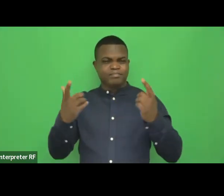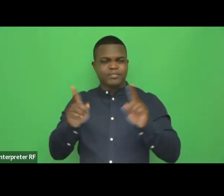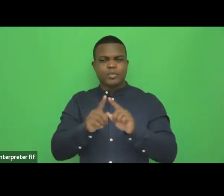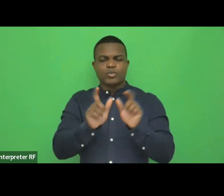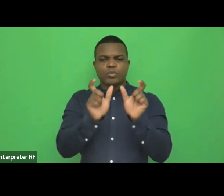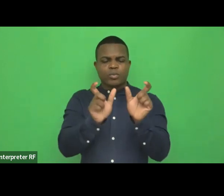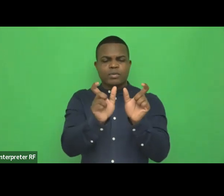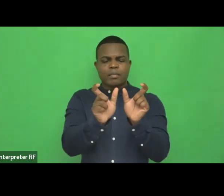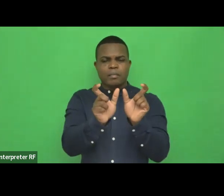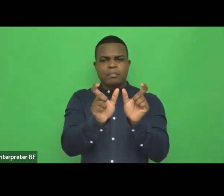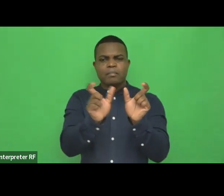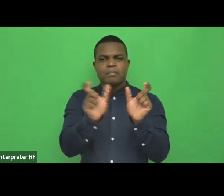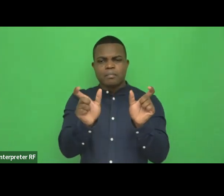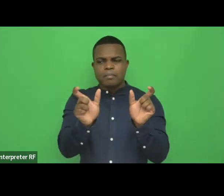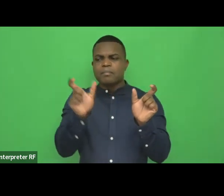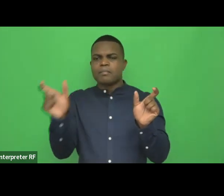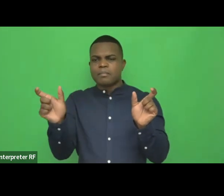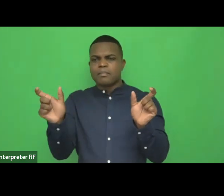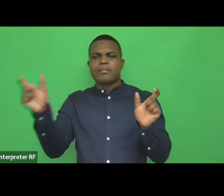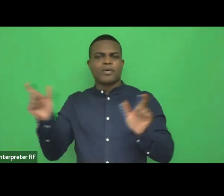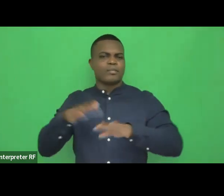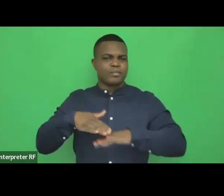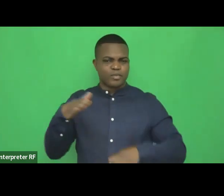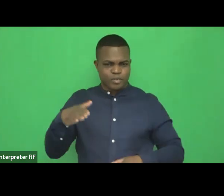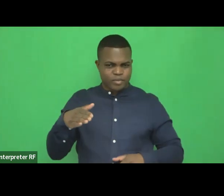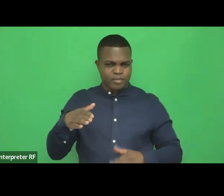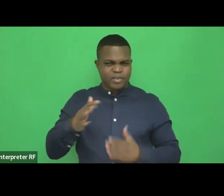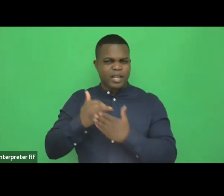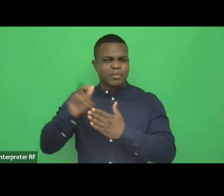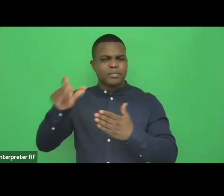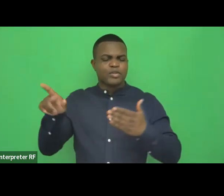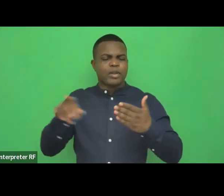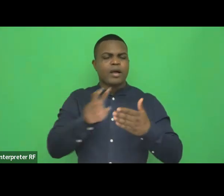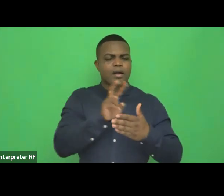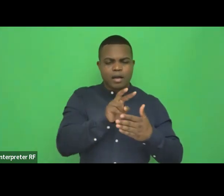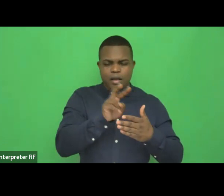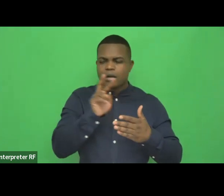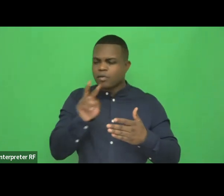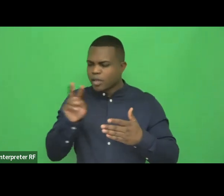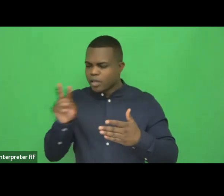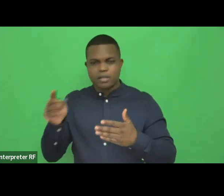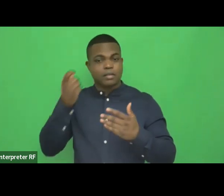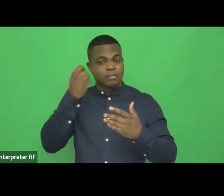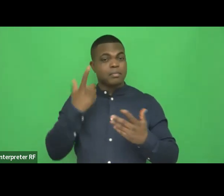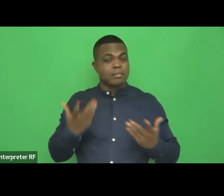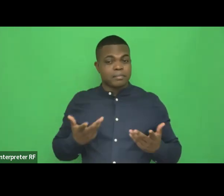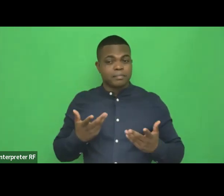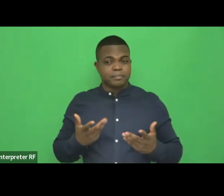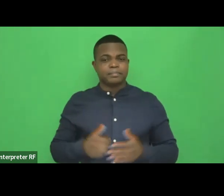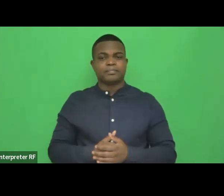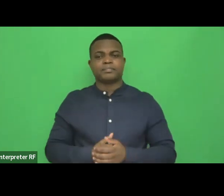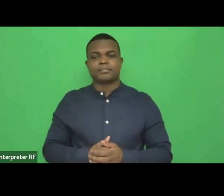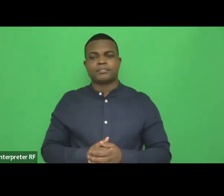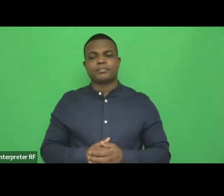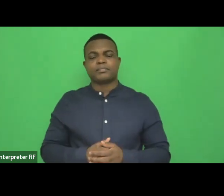them. But within an EPUB, they're able to do, for example, some of these visual adjustments, which are difficult